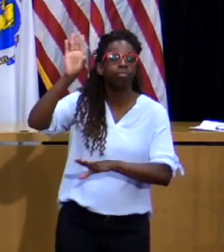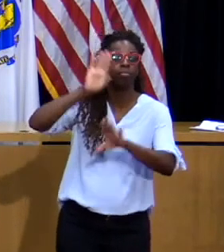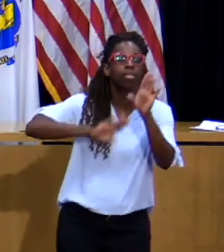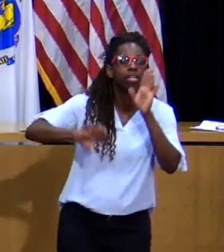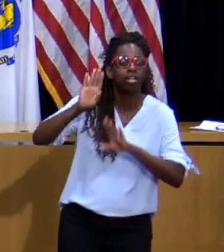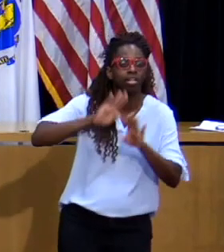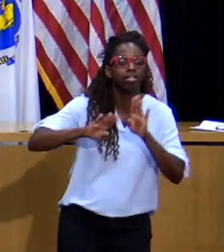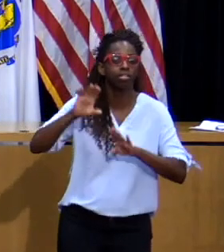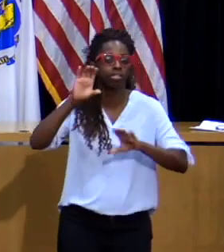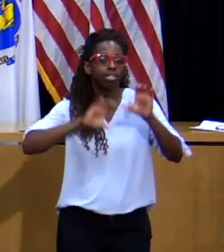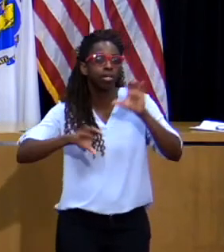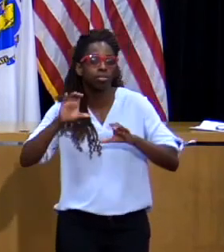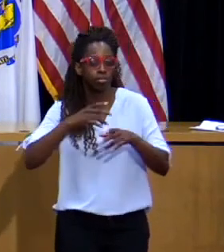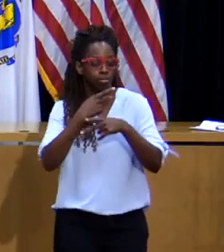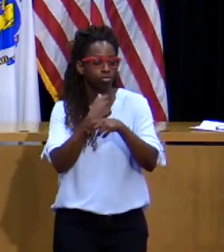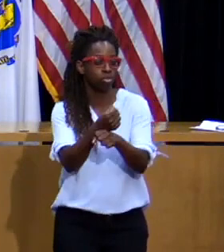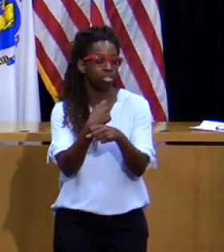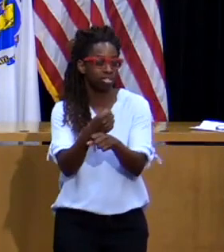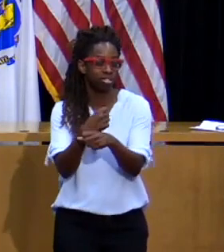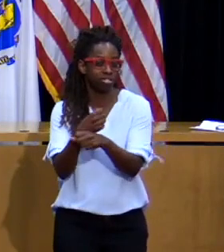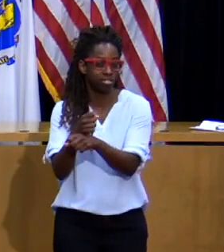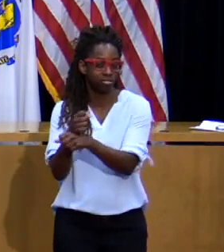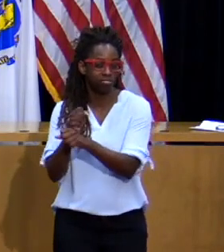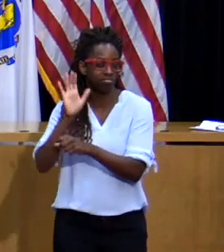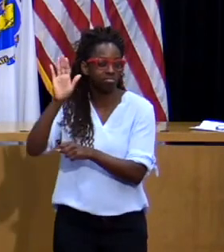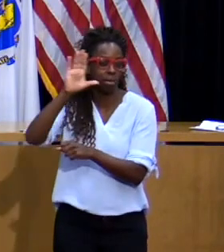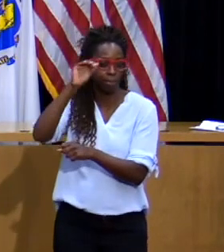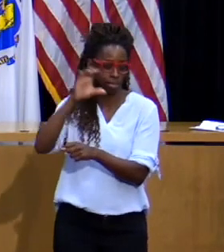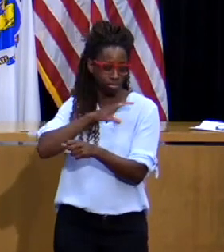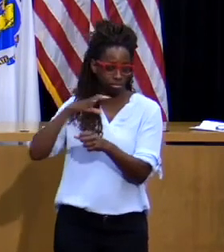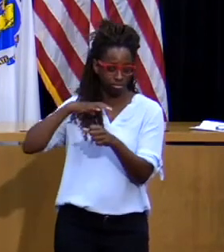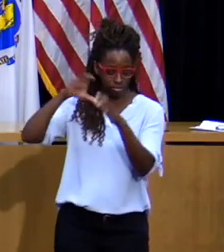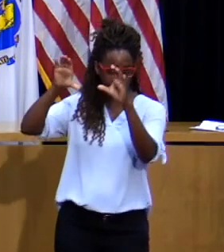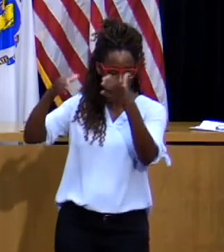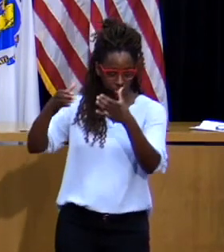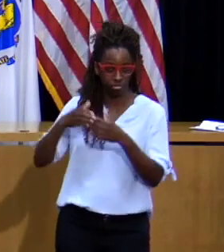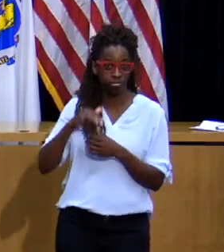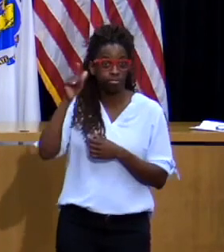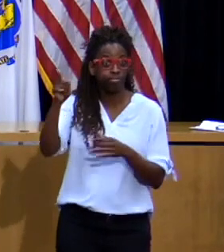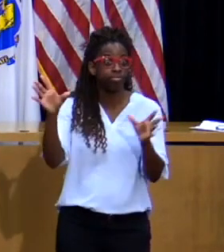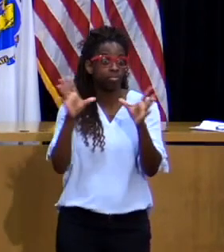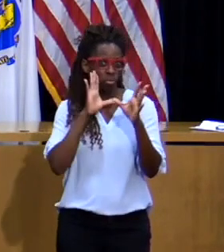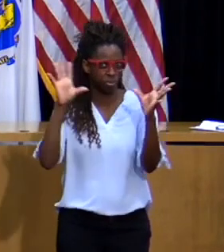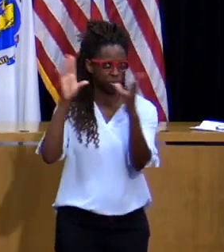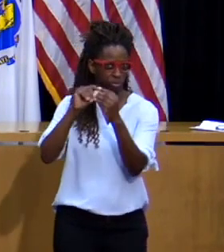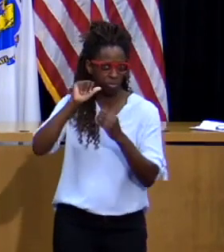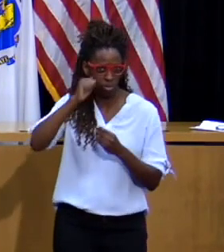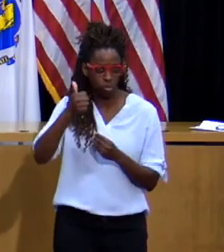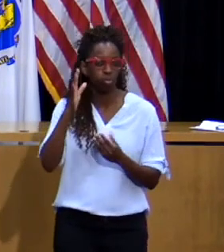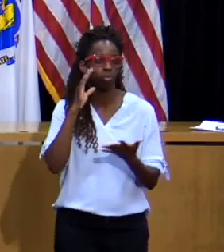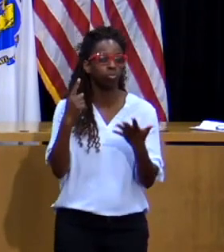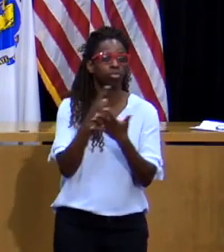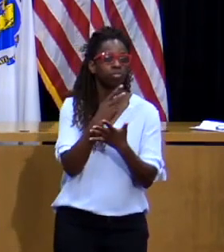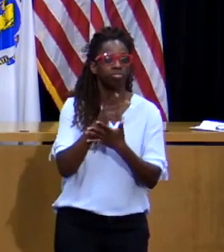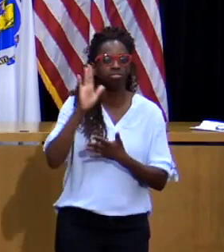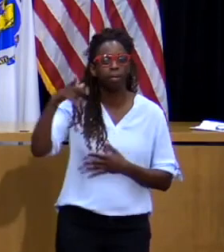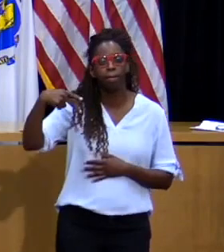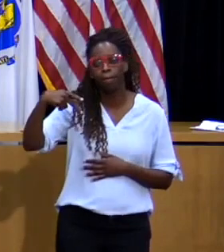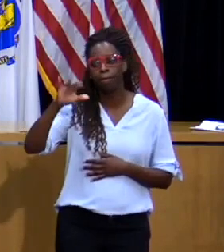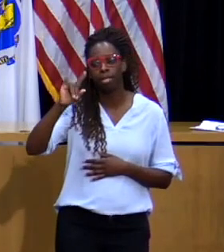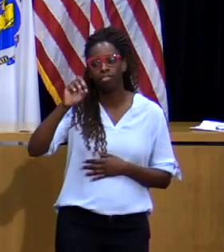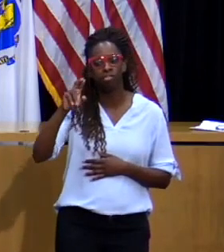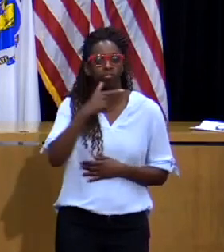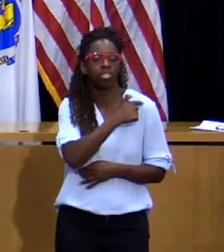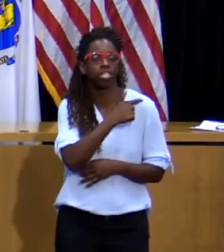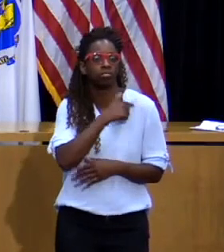meeting tomorrow to review the data from the Pfizer vaccine. In addition, there is yet another independent layer of